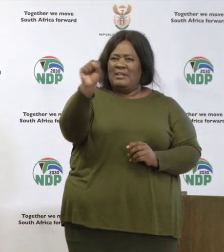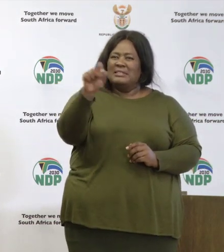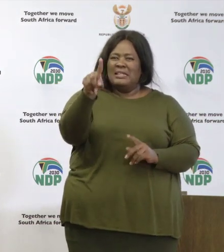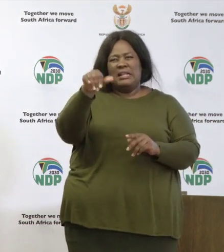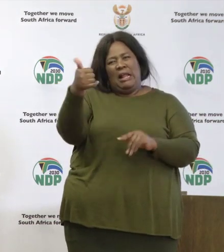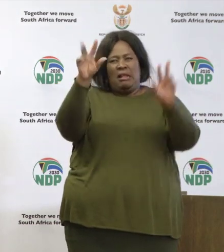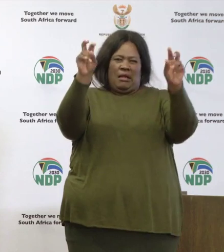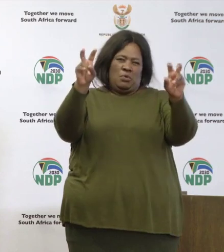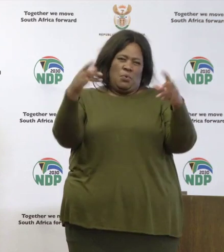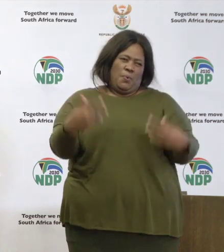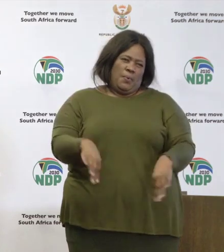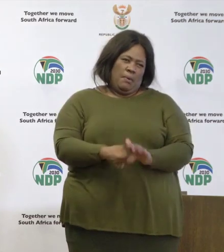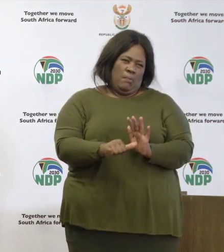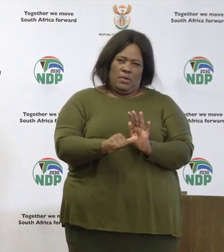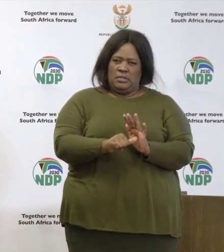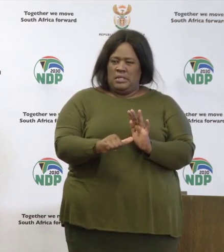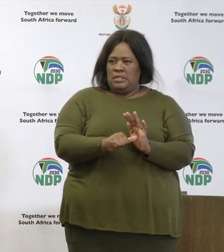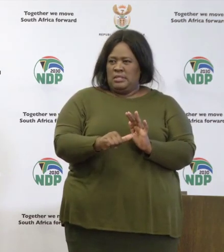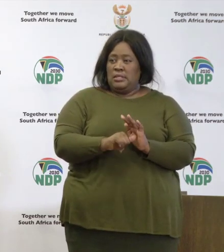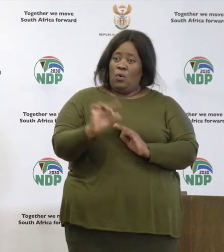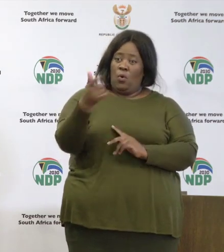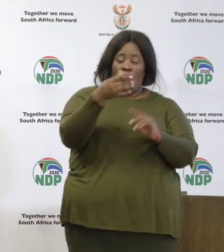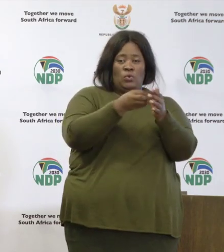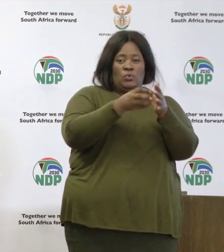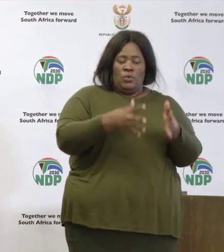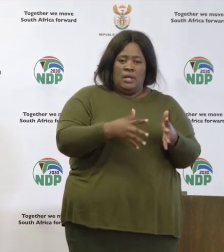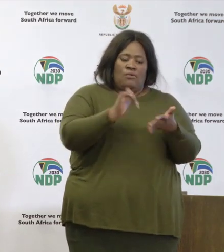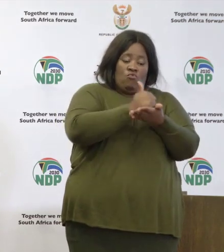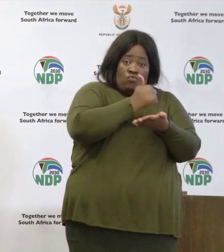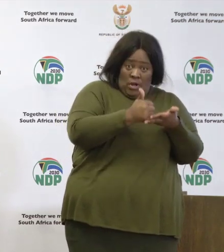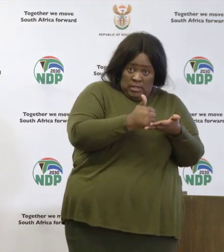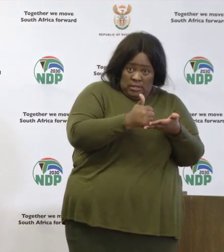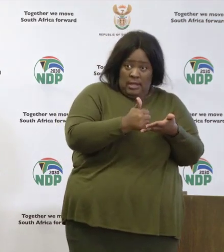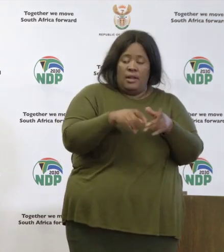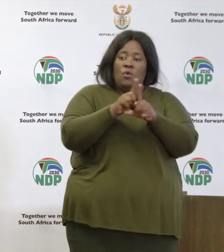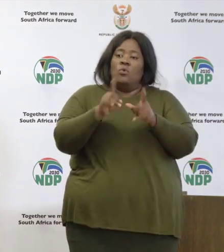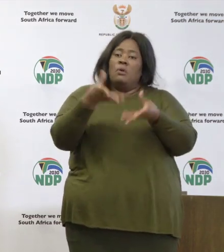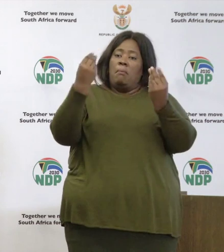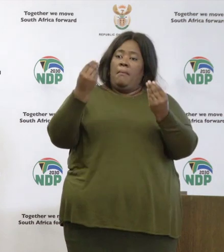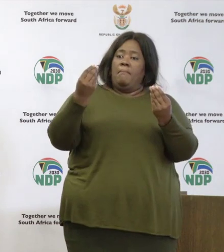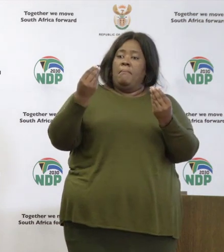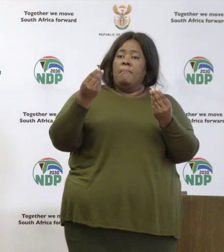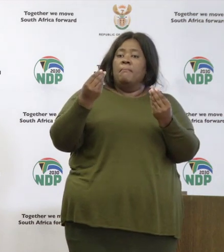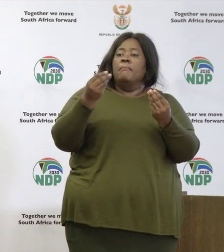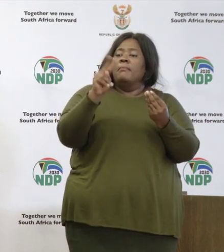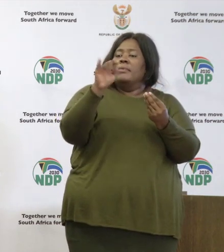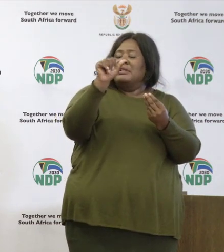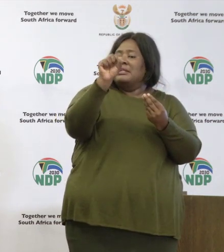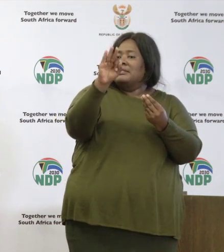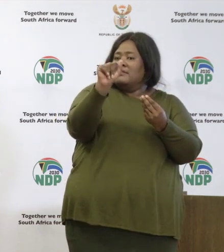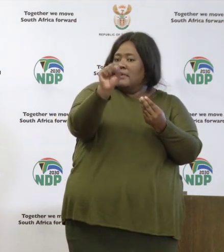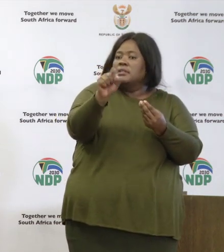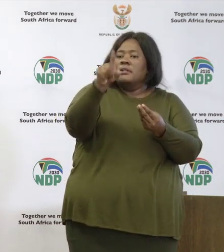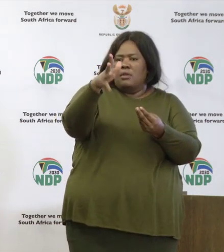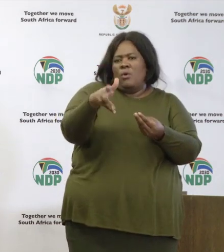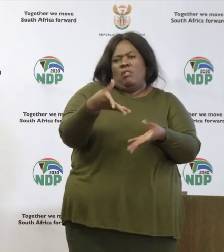is important, all NSFAS funded and registered students will receive their allowances during the